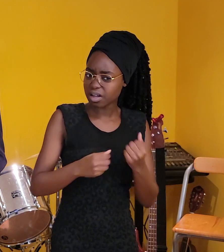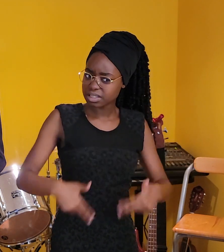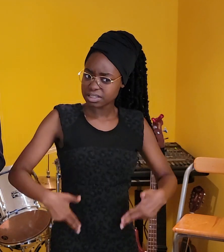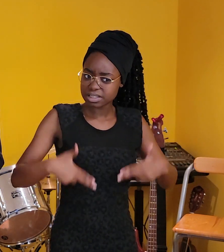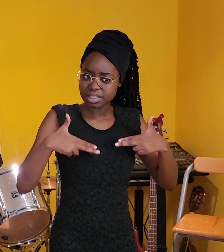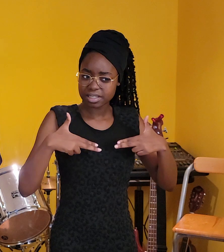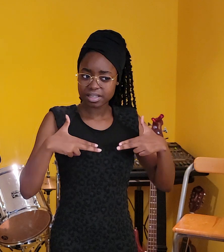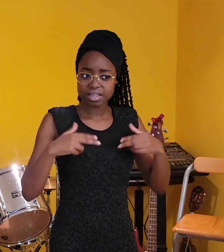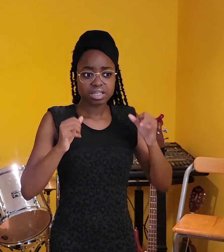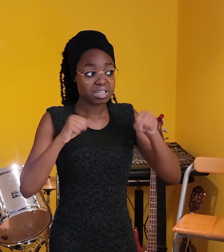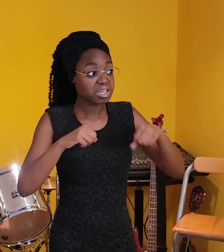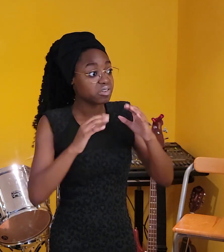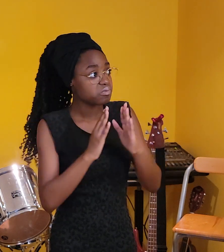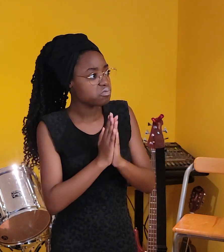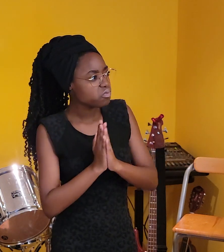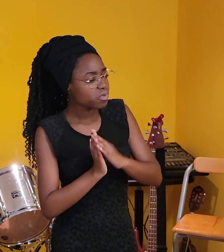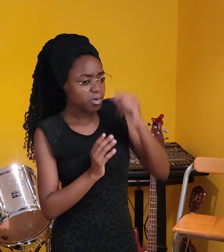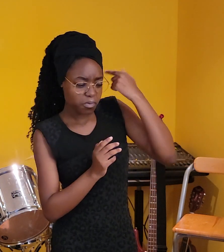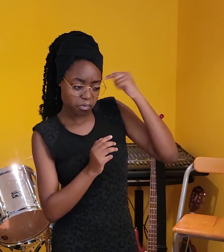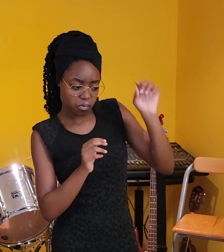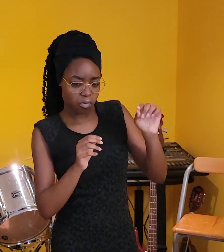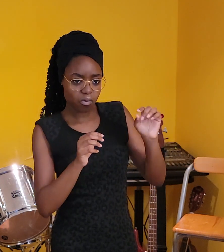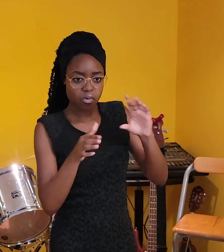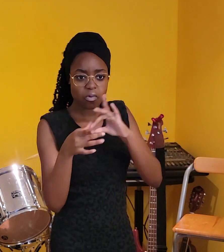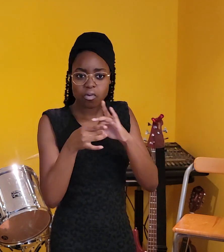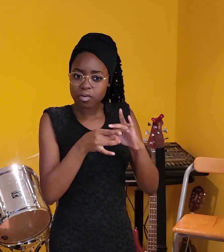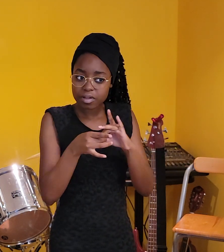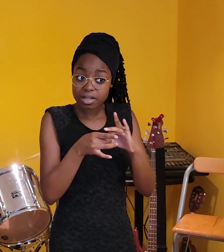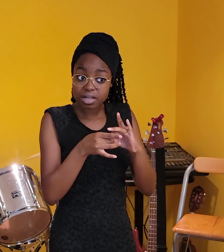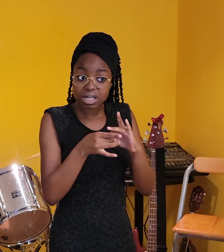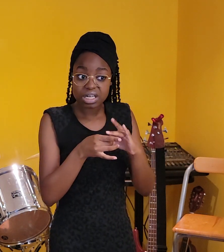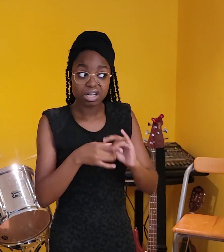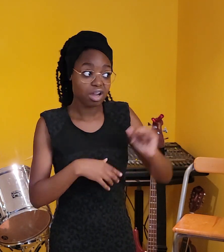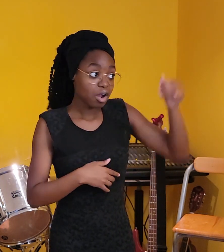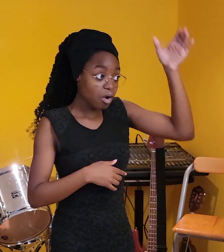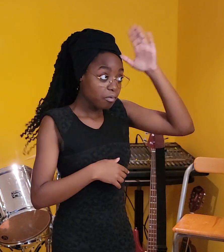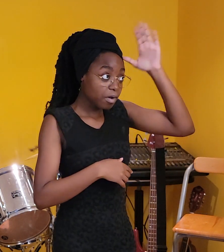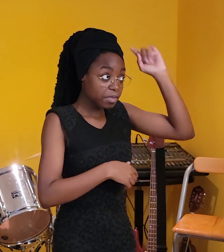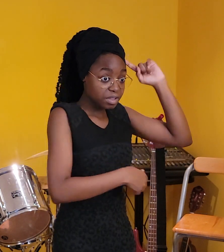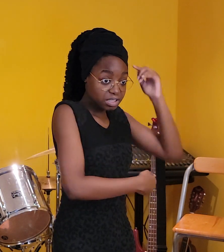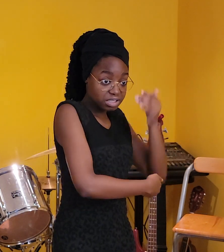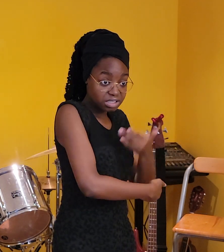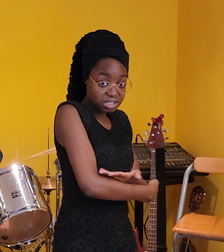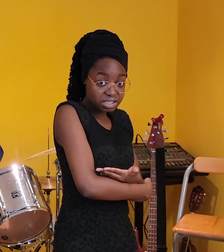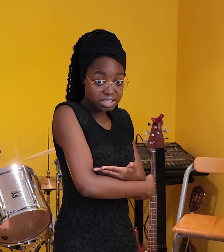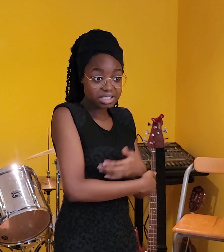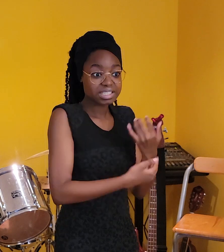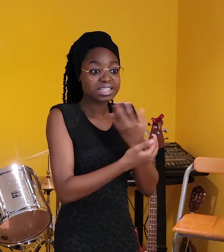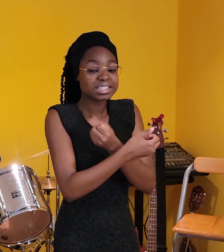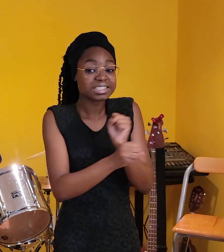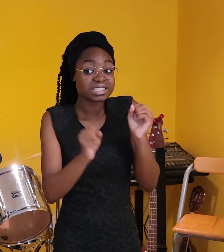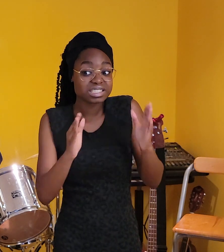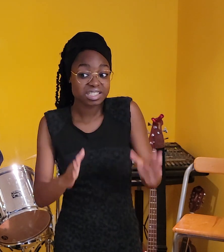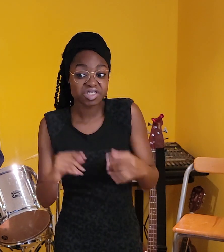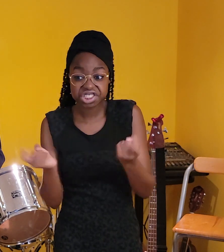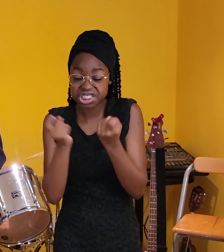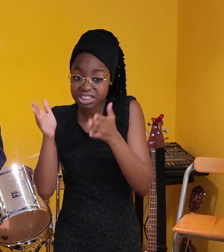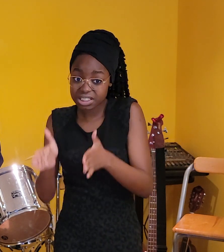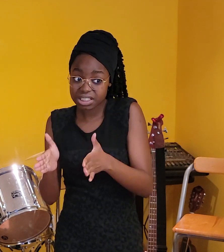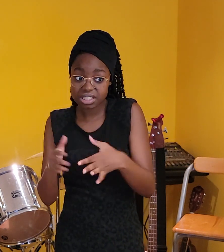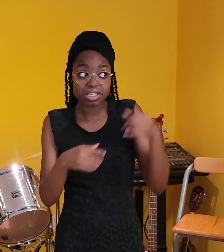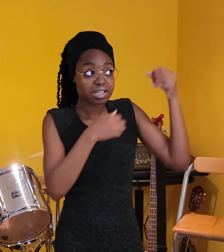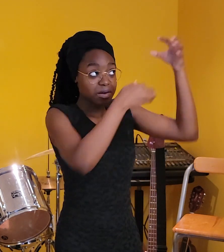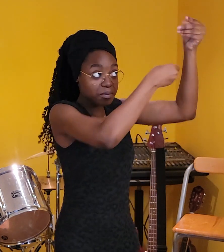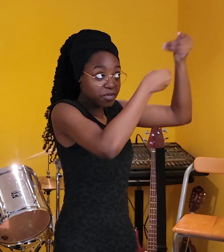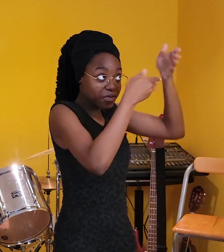can say, you know, pray for Father, Child, Savior, Sinner, Provider, Receiver. I